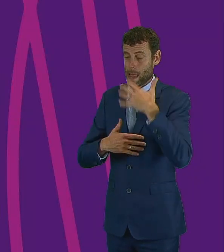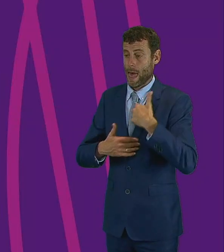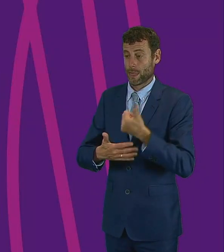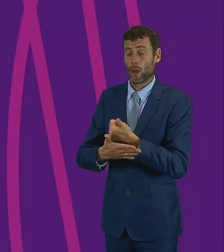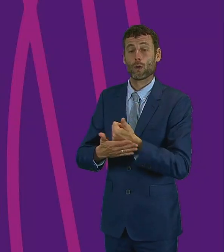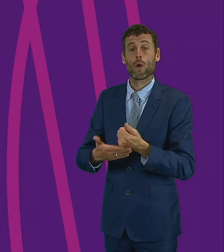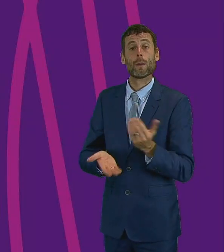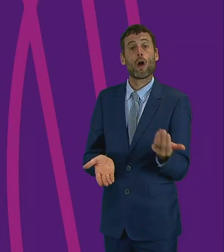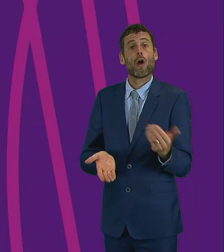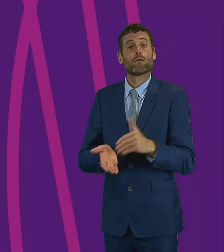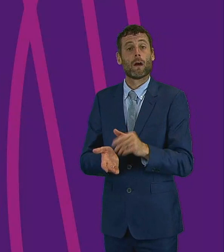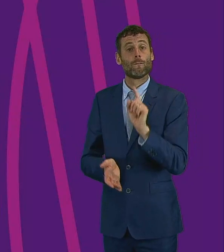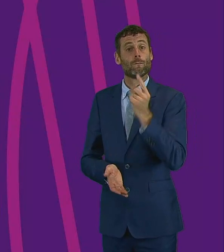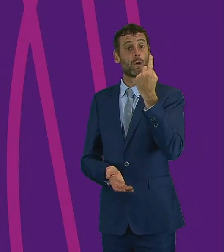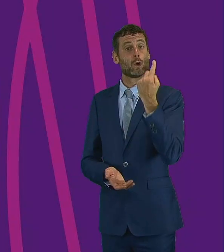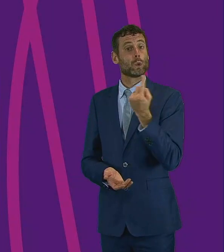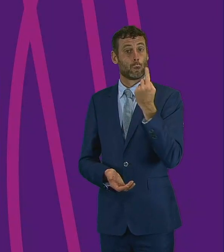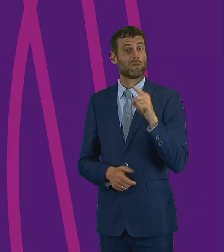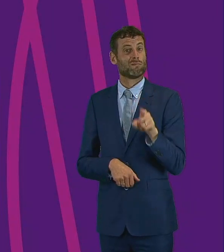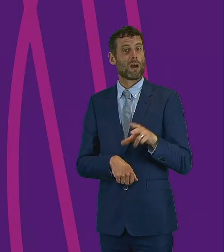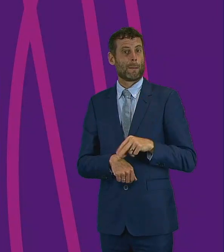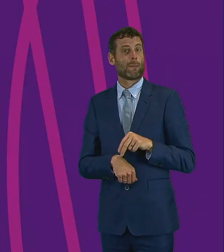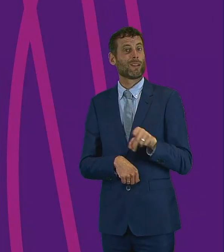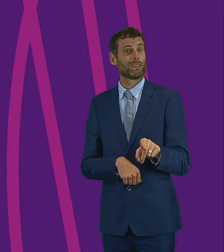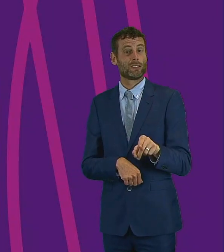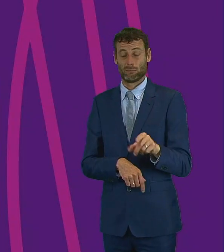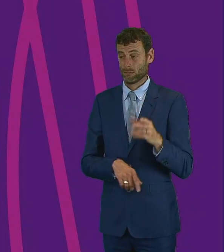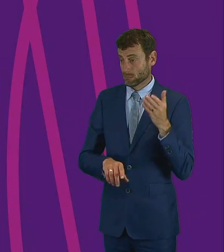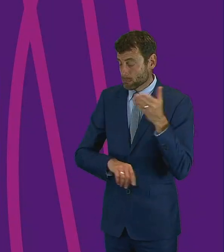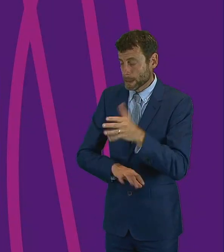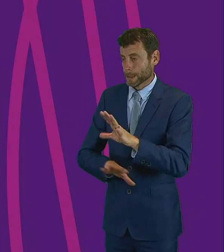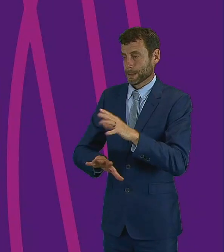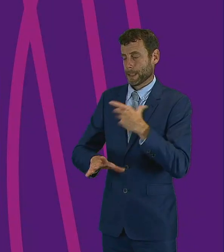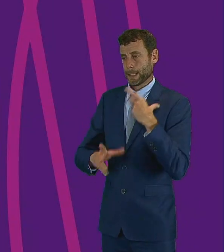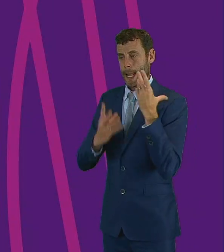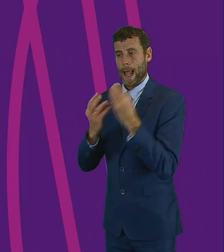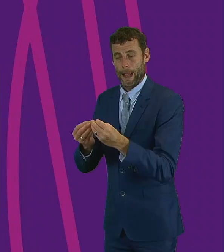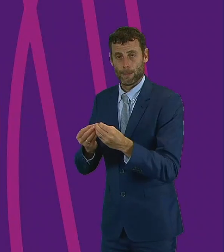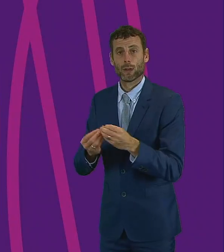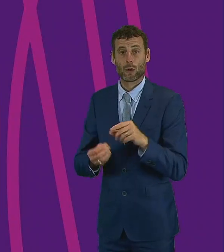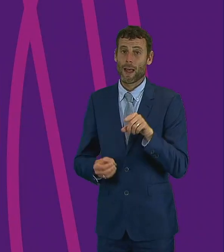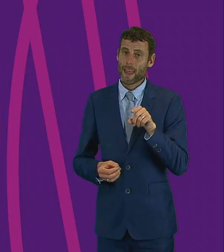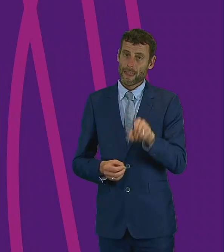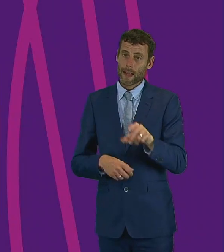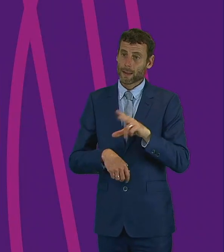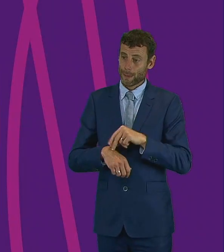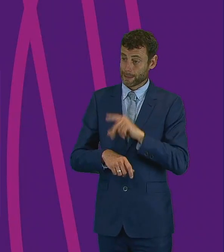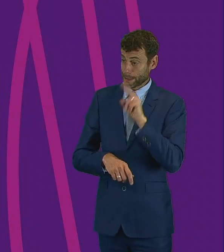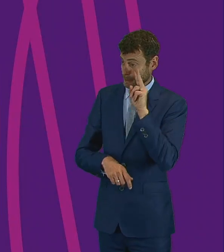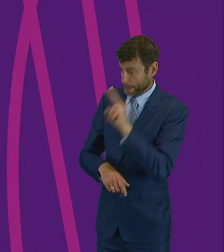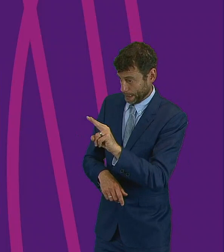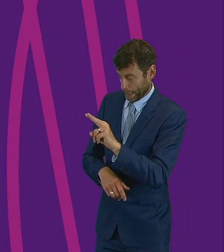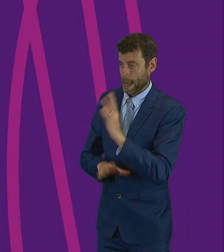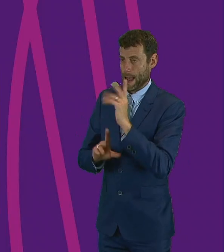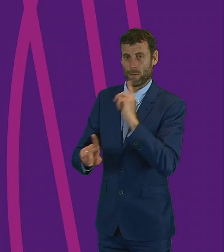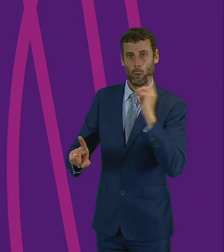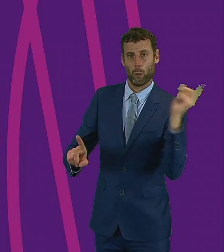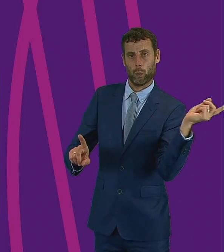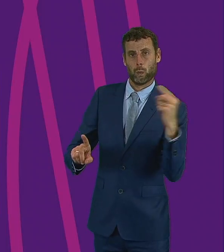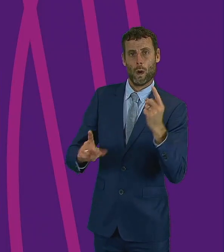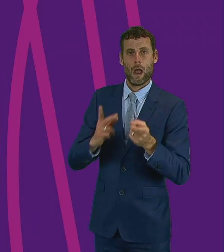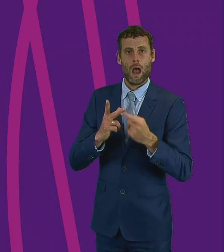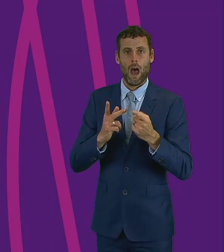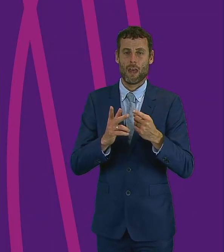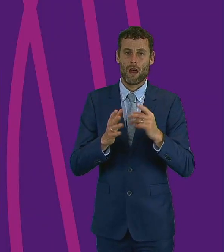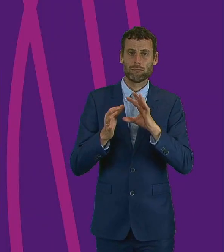health issues, and as such have an important role in providing support as part of a multi-agency approach. That includes their role in the Distress Brief